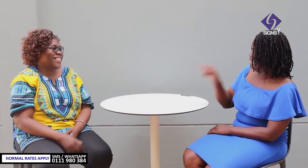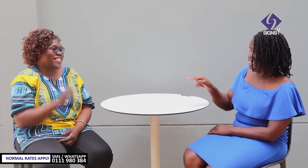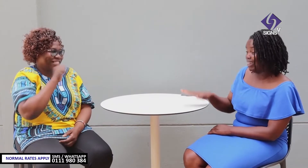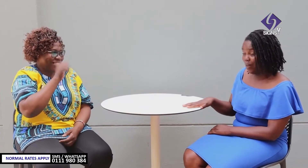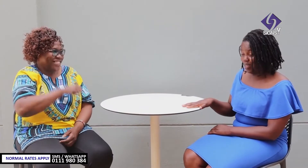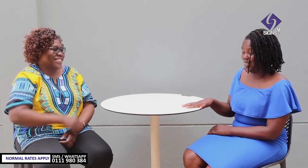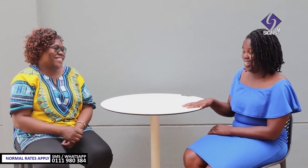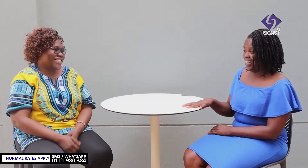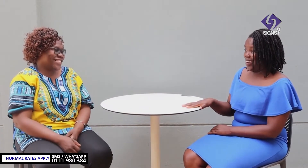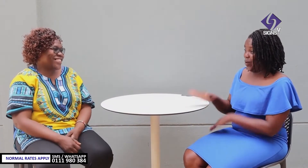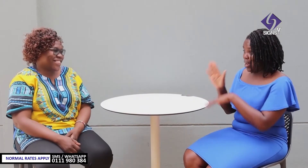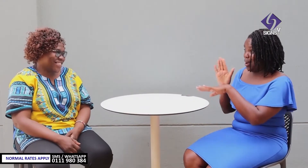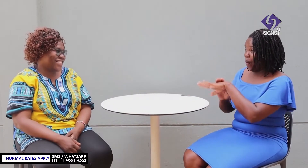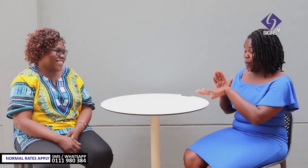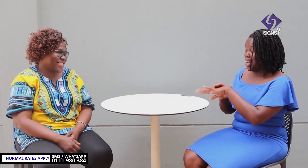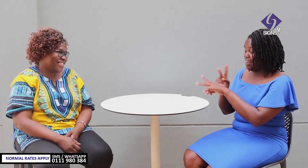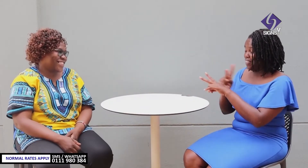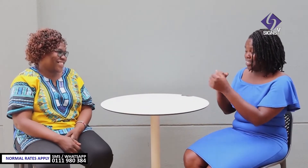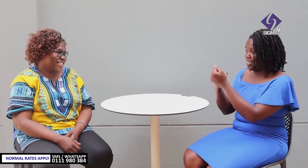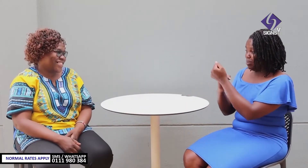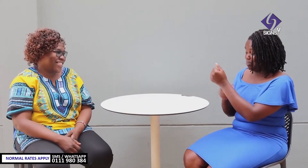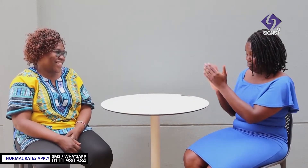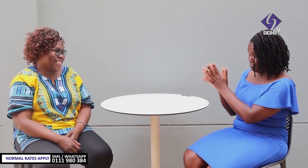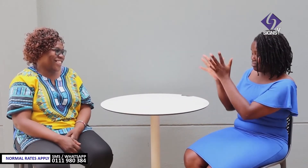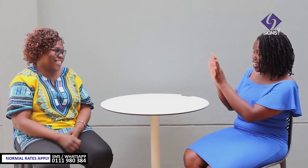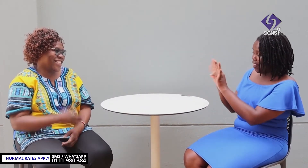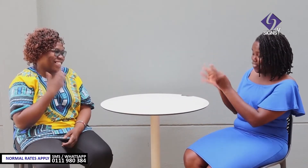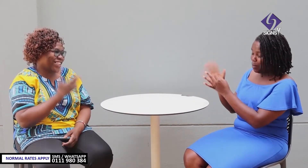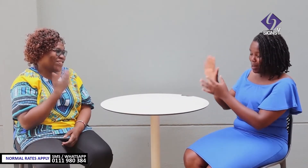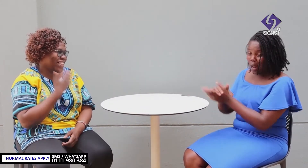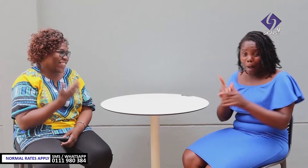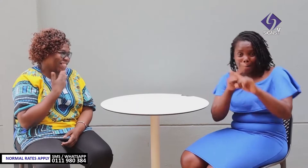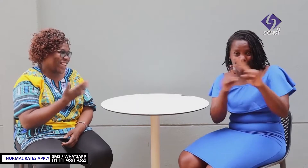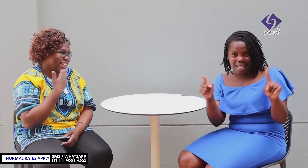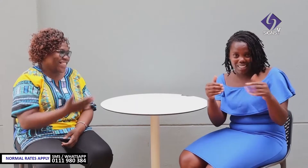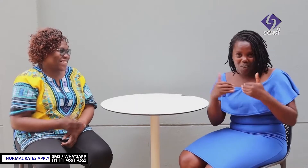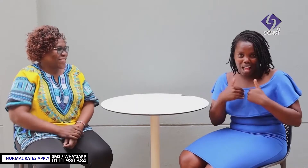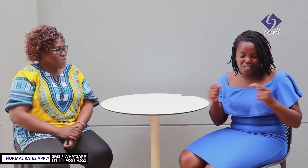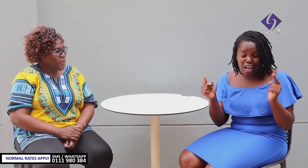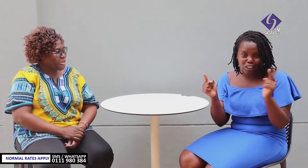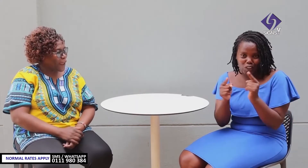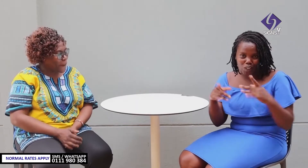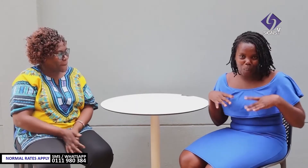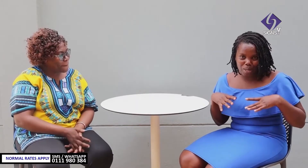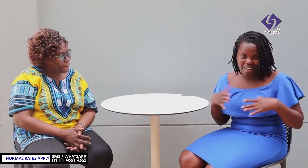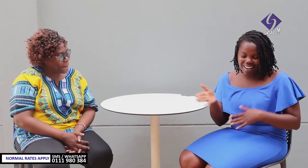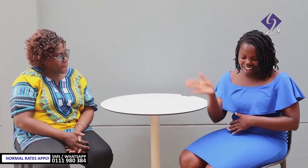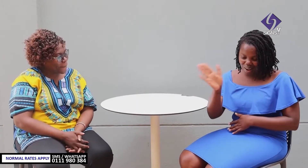all he could so that he could block your wedding. That is really nice. Thank you so